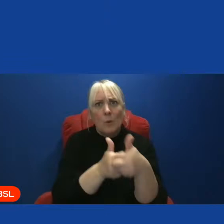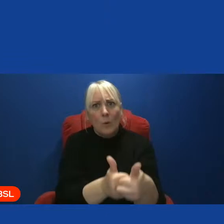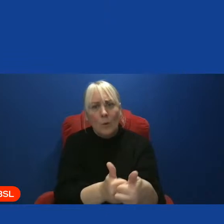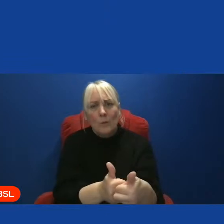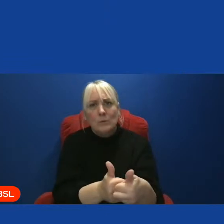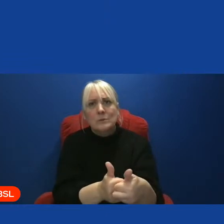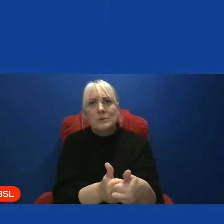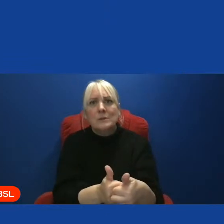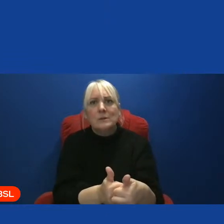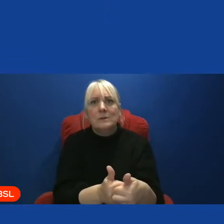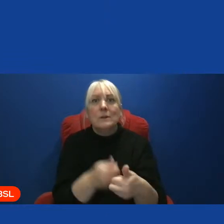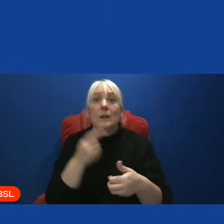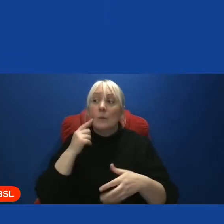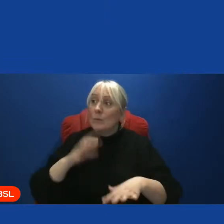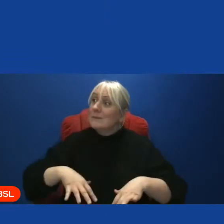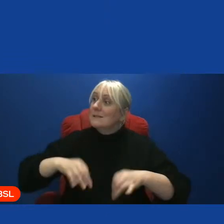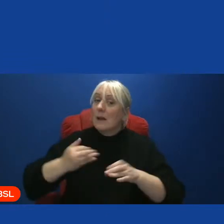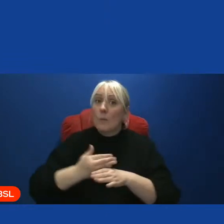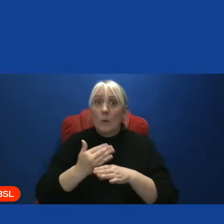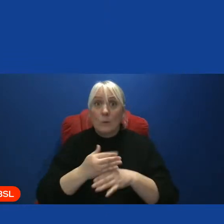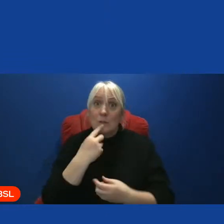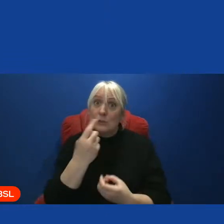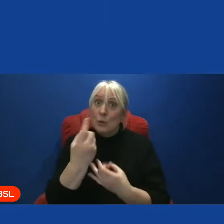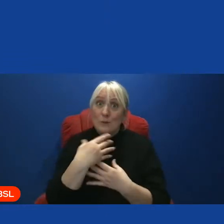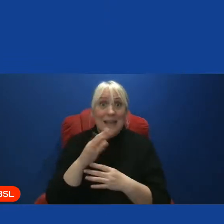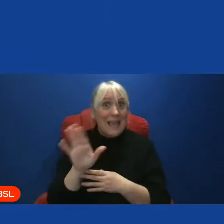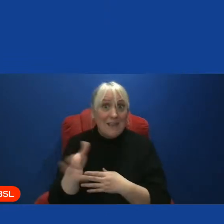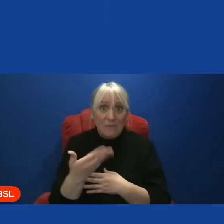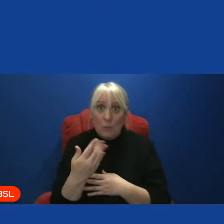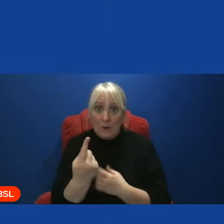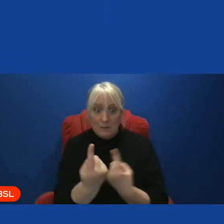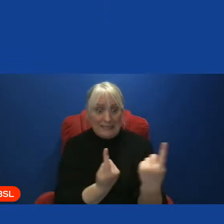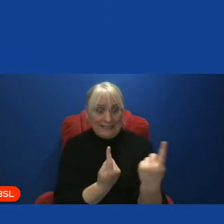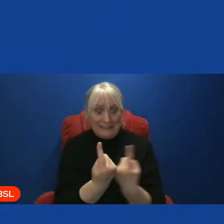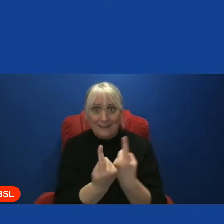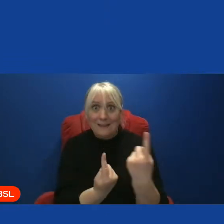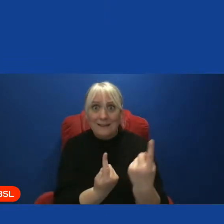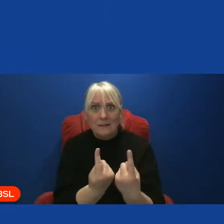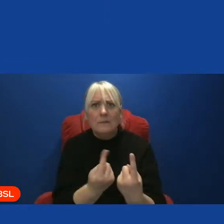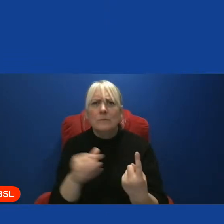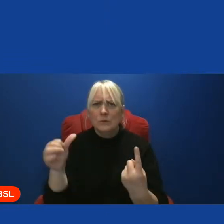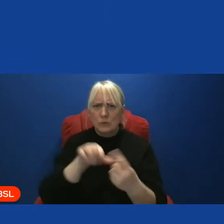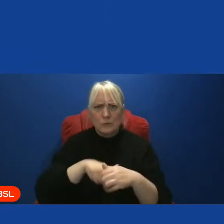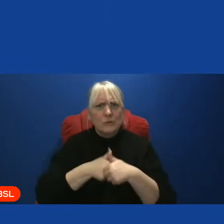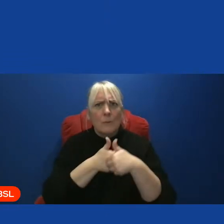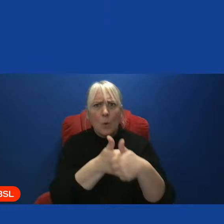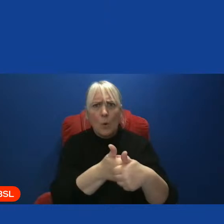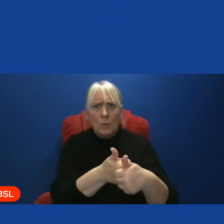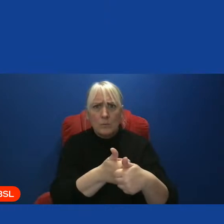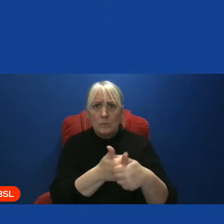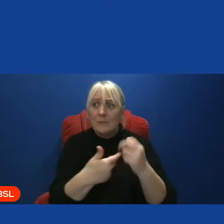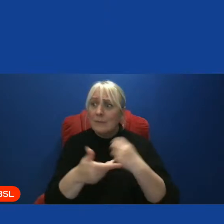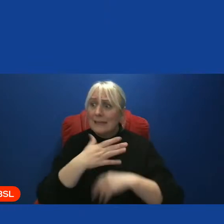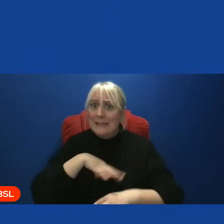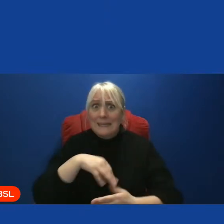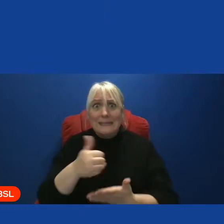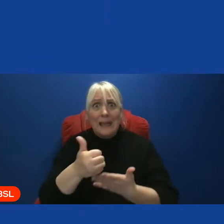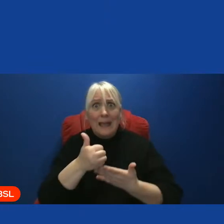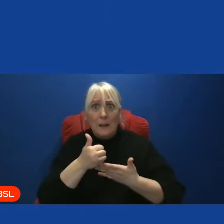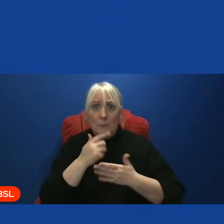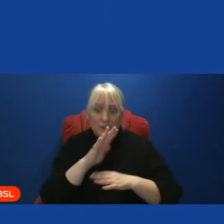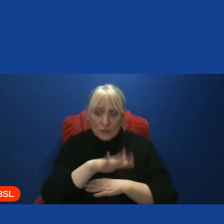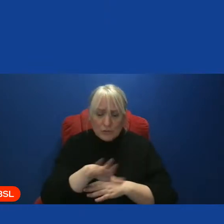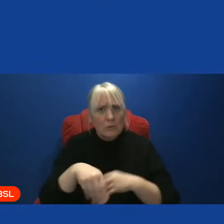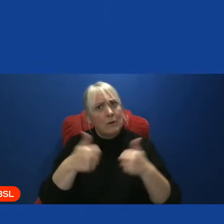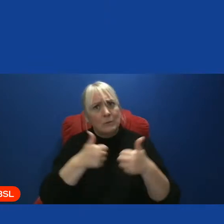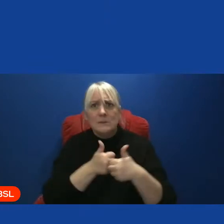when you started work that everybody that comes through the door, you support them. If they need help for their children, you support them.